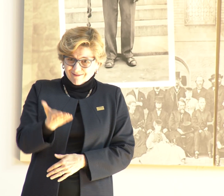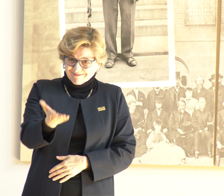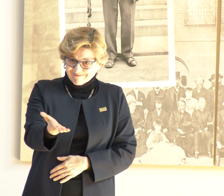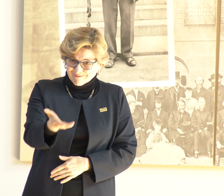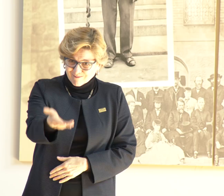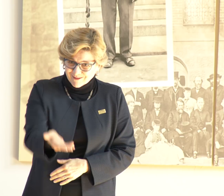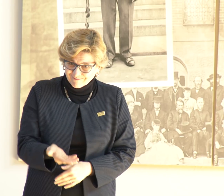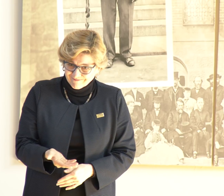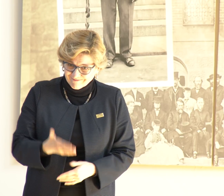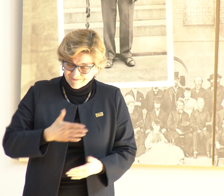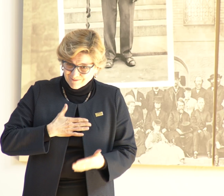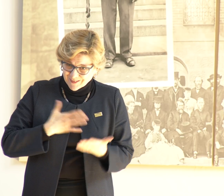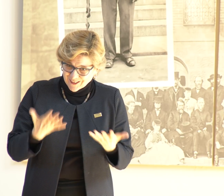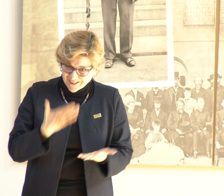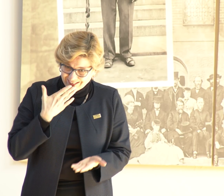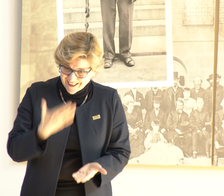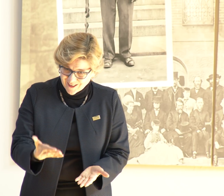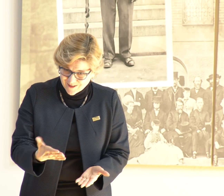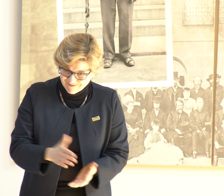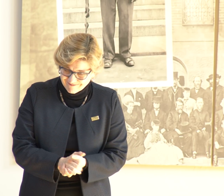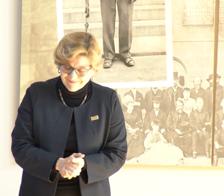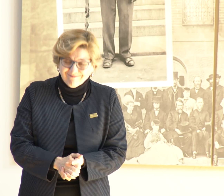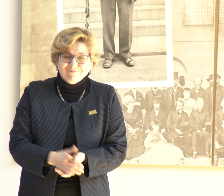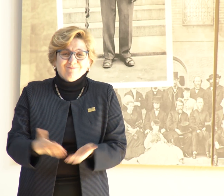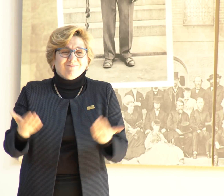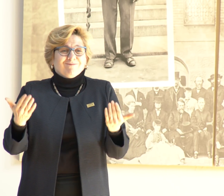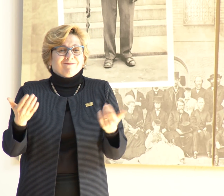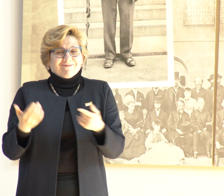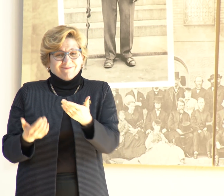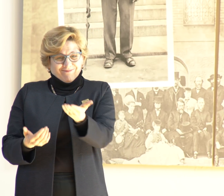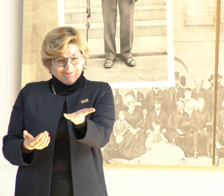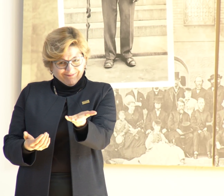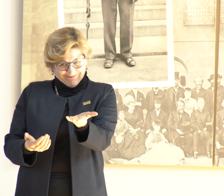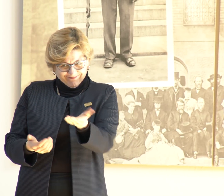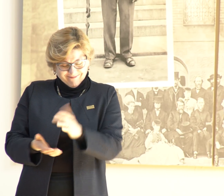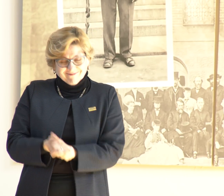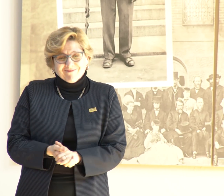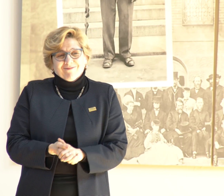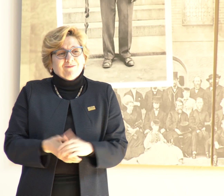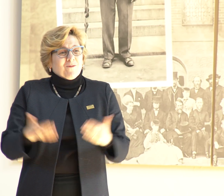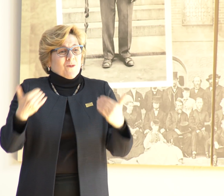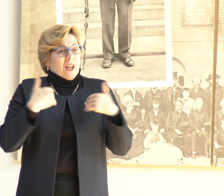I'd like to recognize those that are here. Former President Davila, welcome.